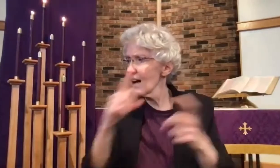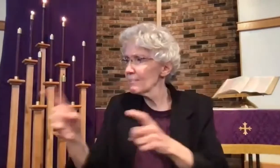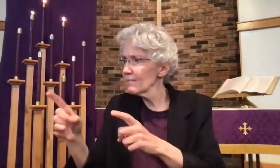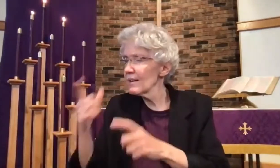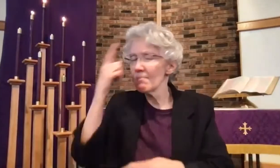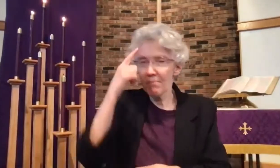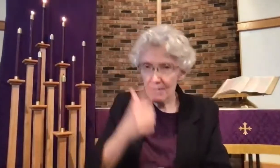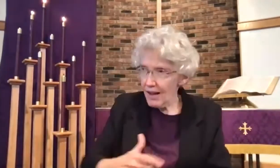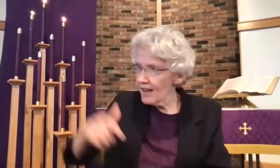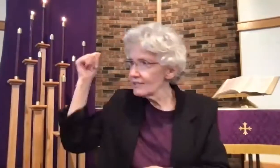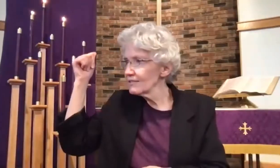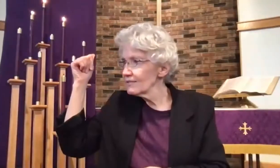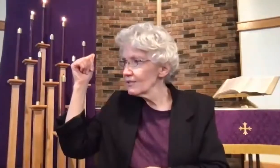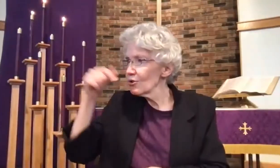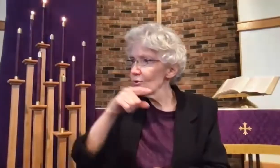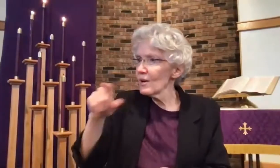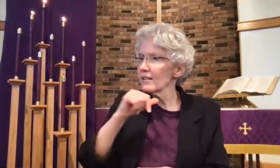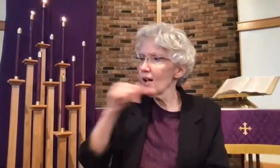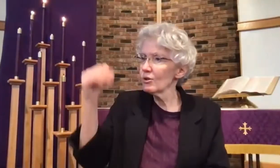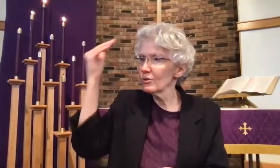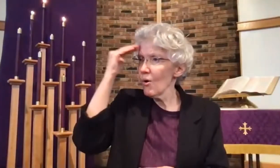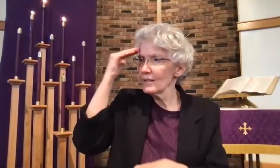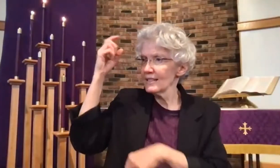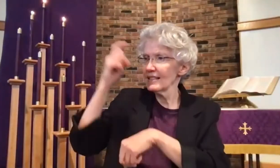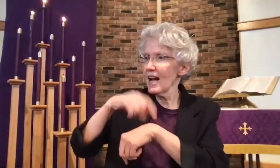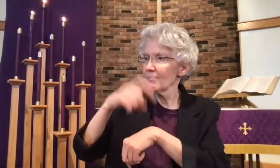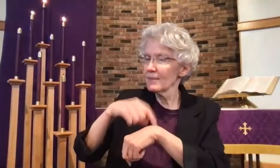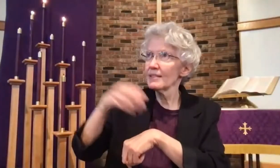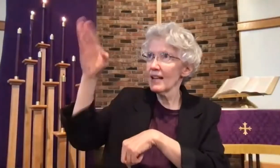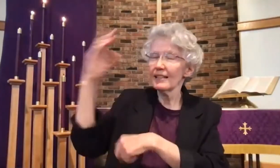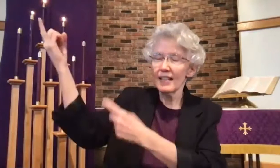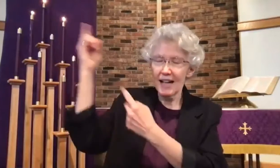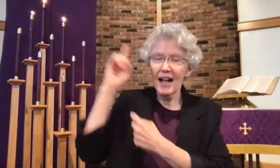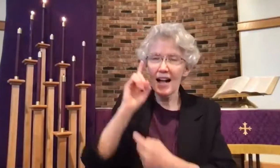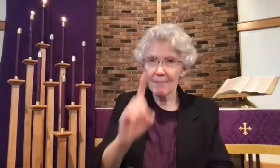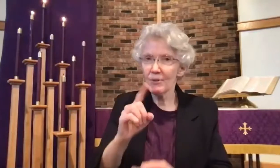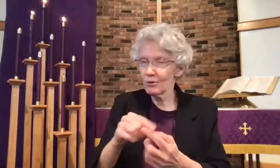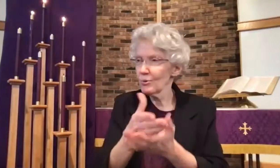All this will happen because you did not know the time when God came to save you."